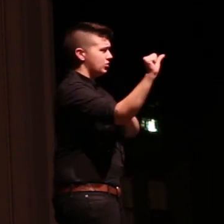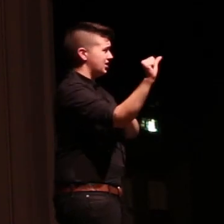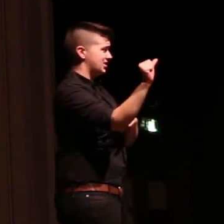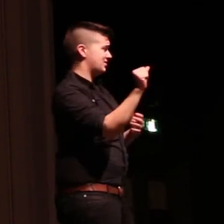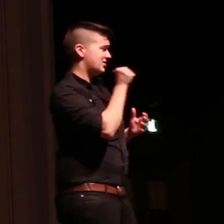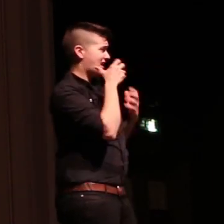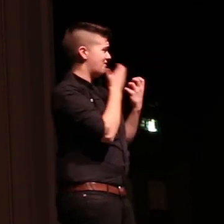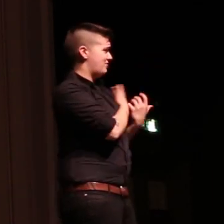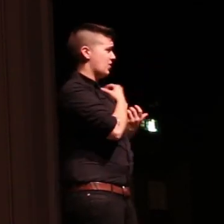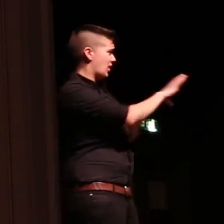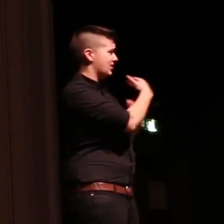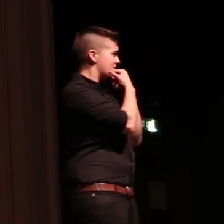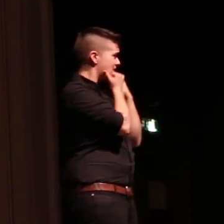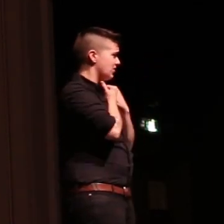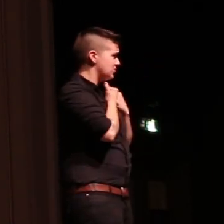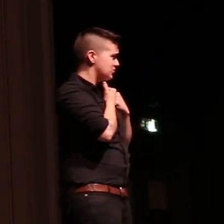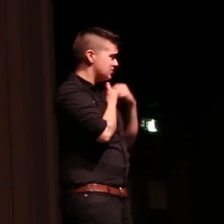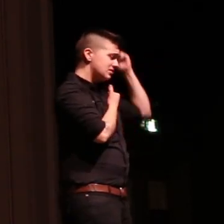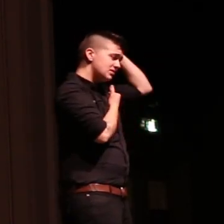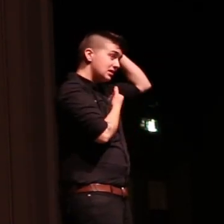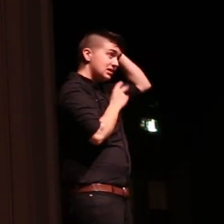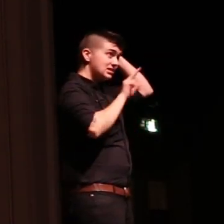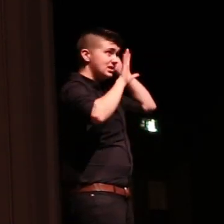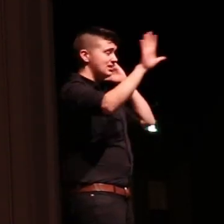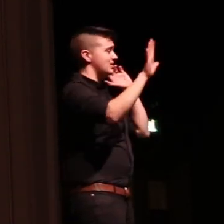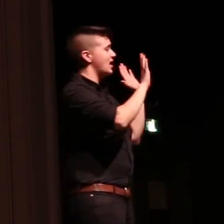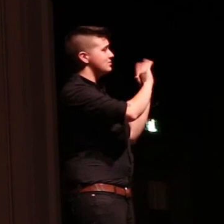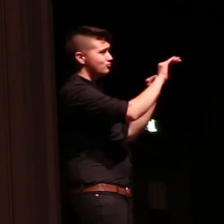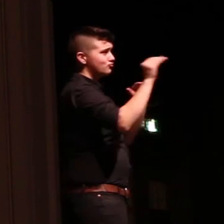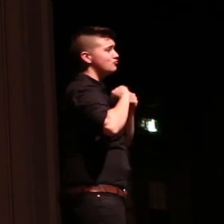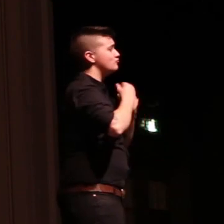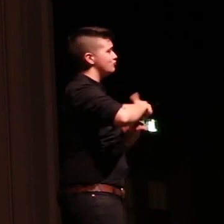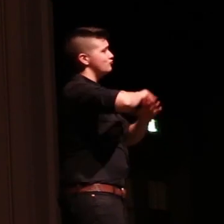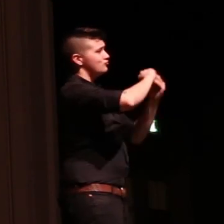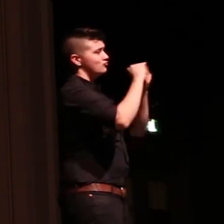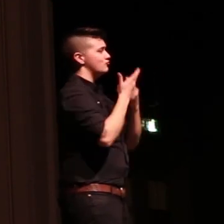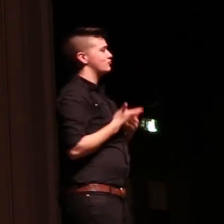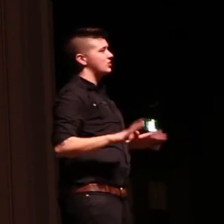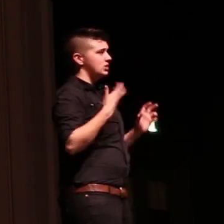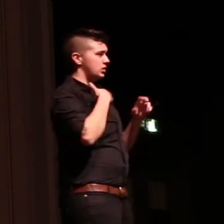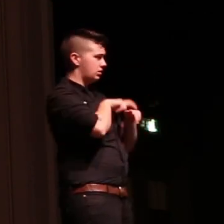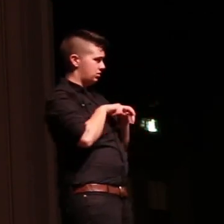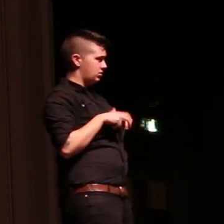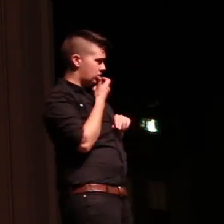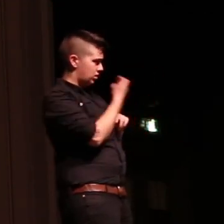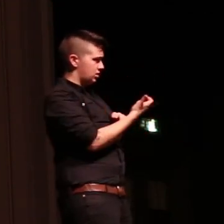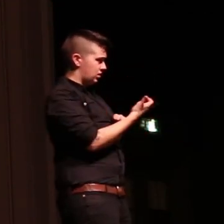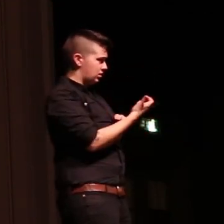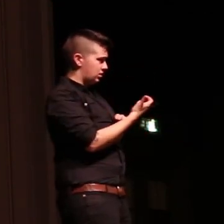box. Watching his farewell address on our living room couch, we pick at the pearls adorning our